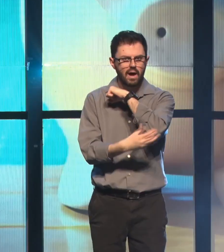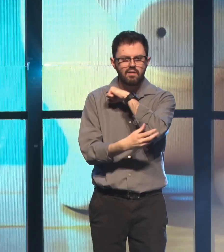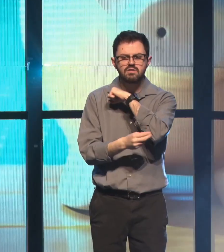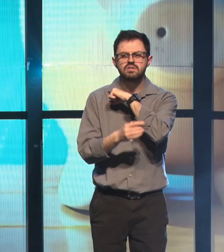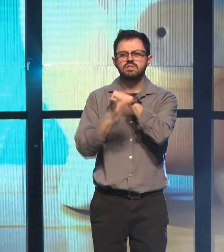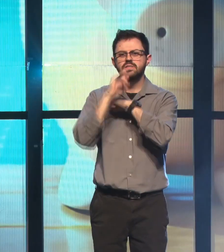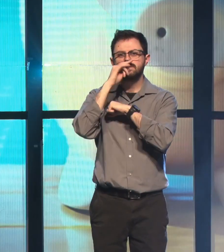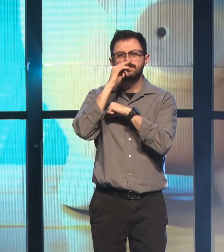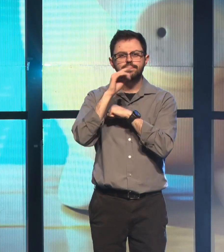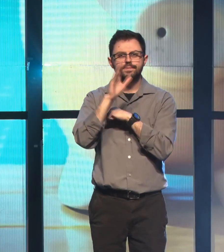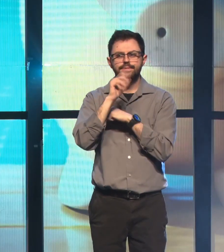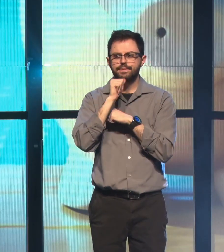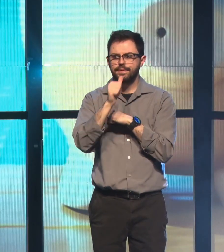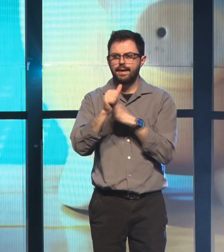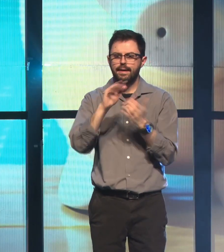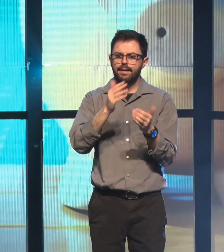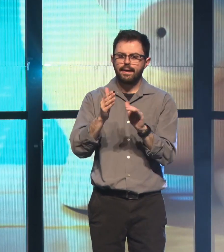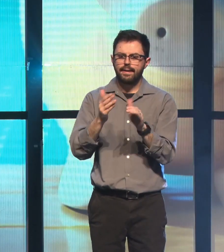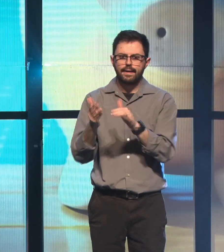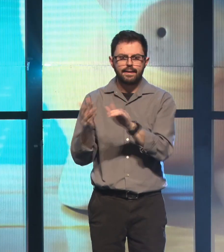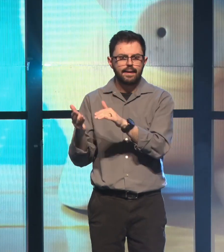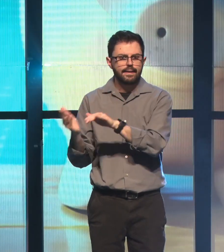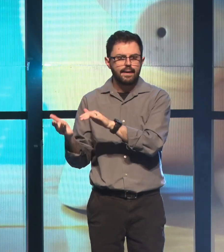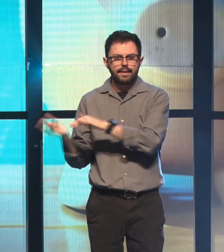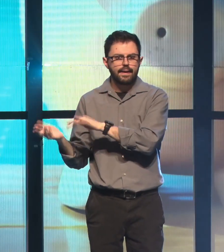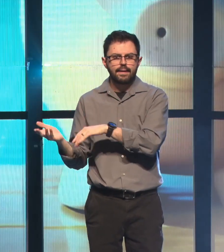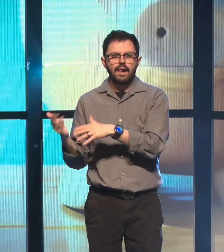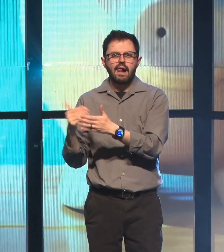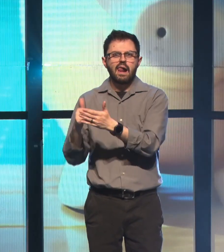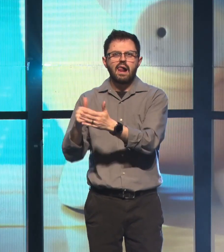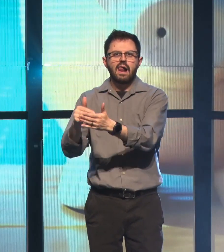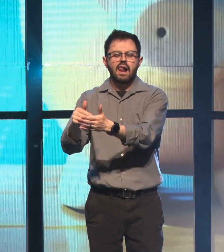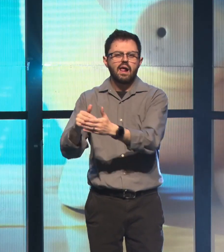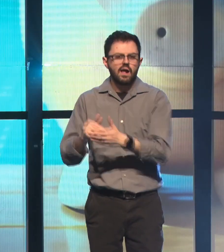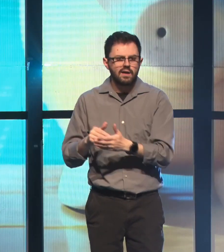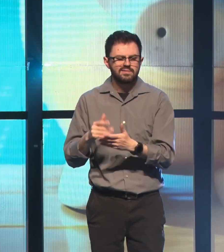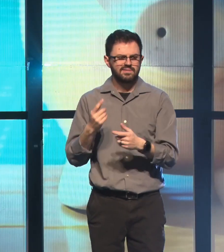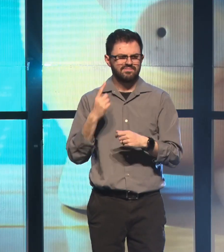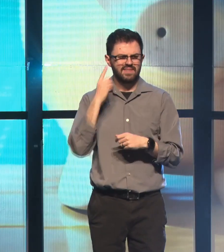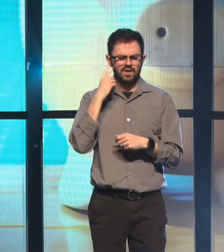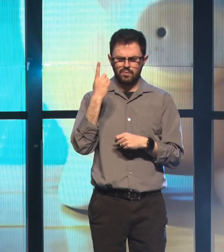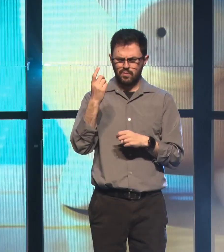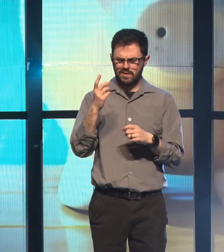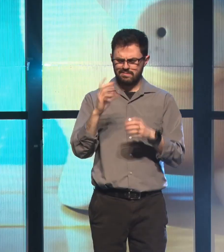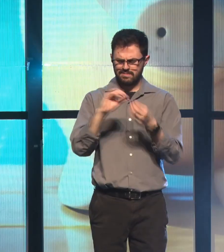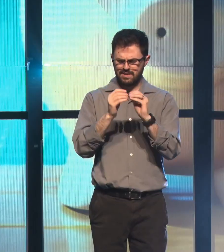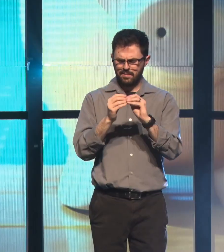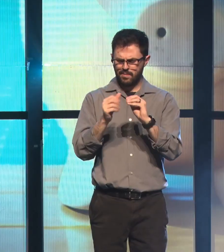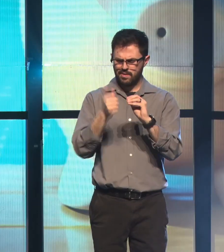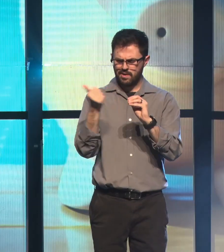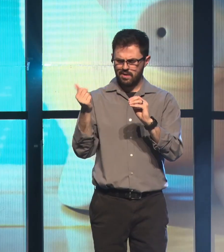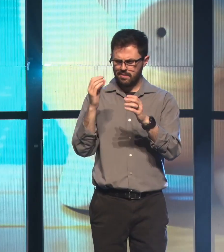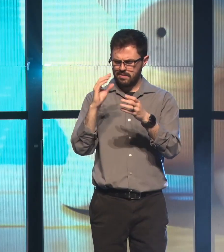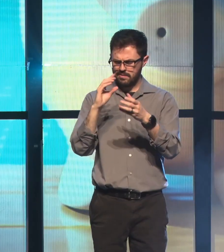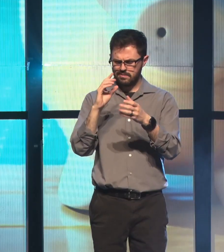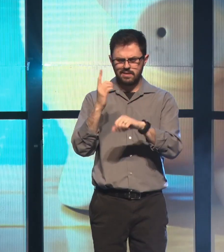dying needlessly. I mean, I heard a statistic the other day that